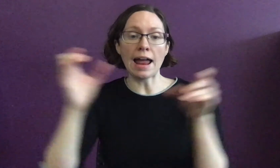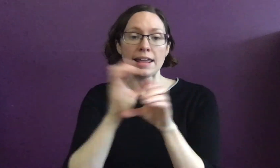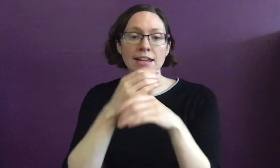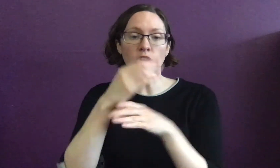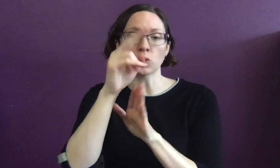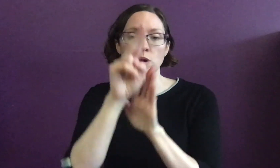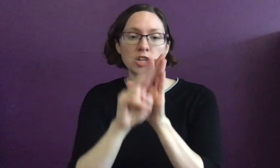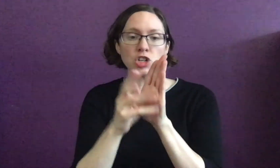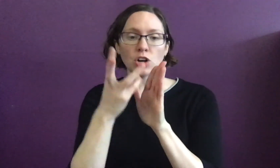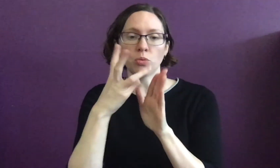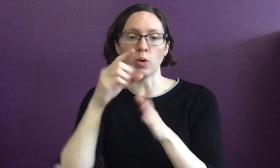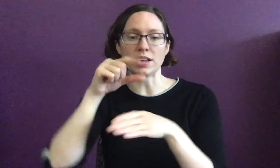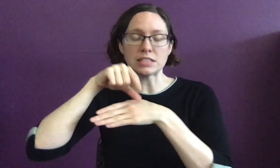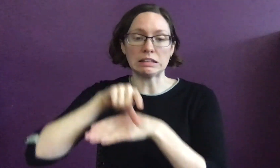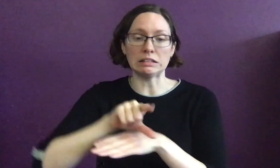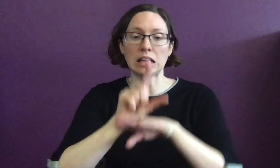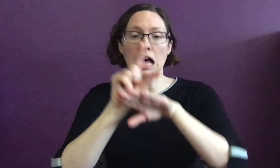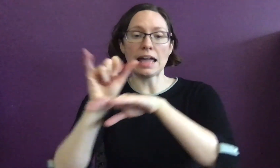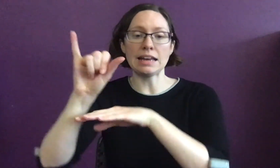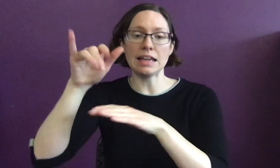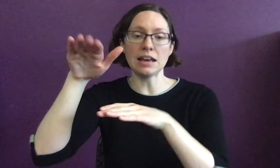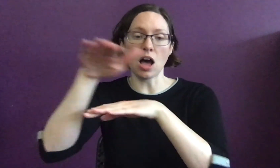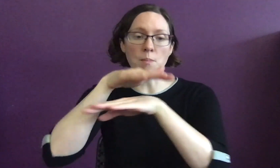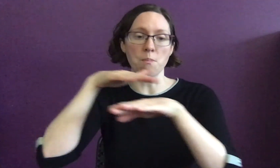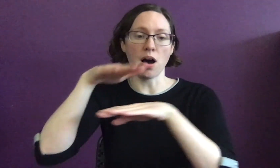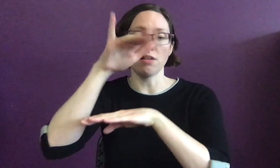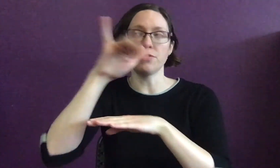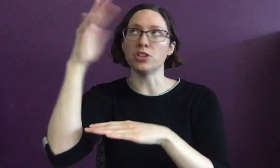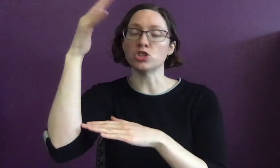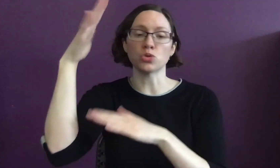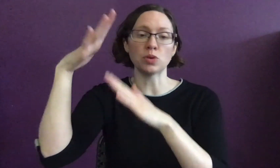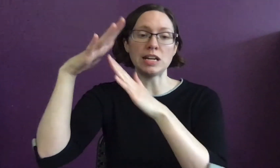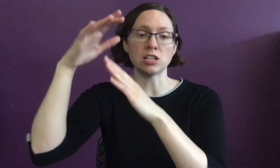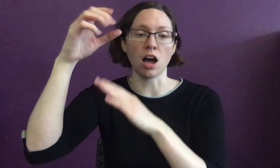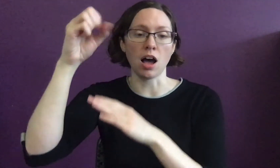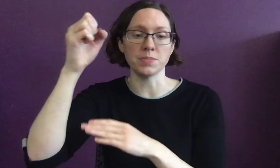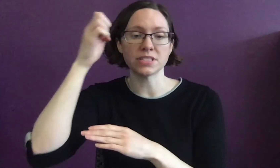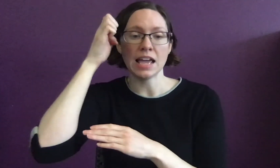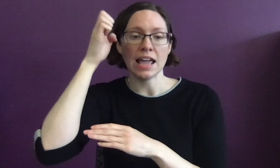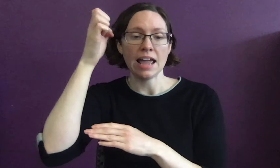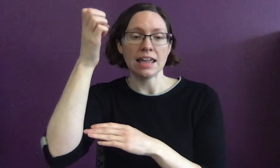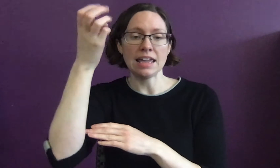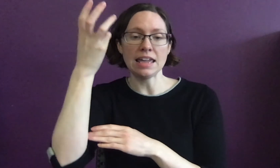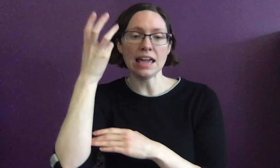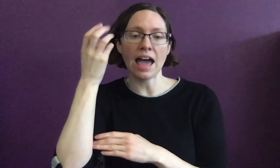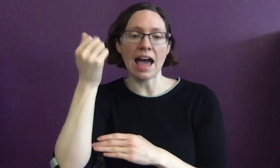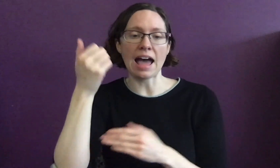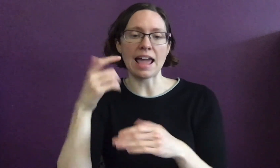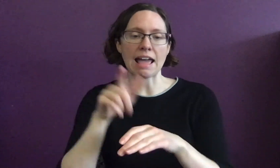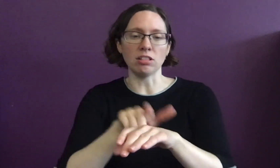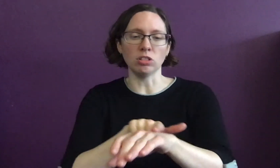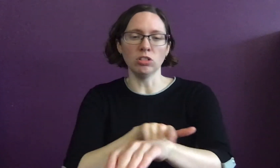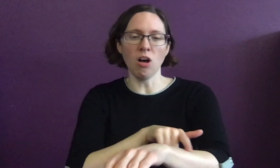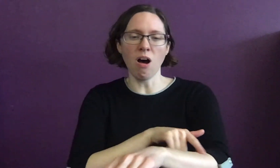giant creature was gliding above the treetops. He had a